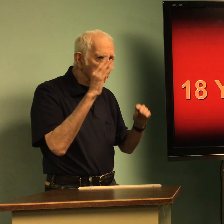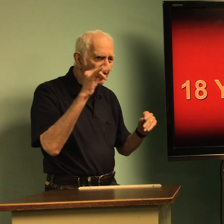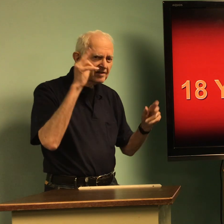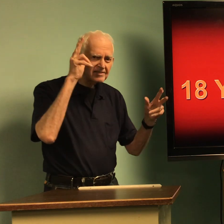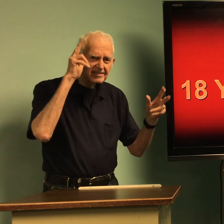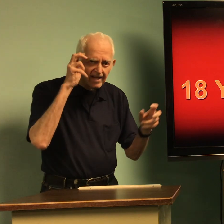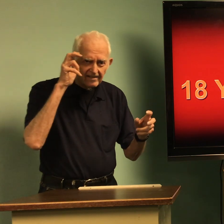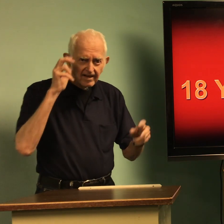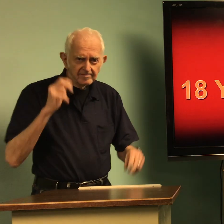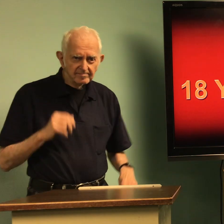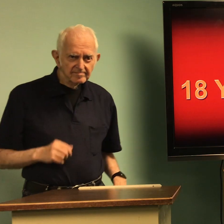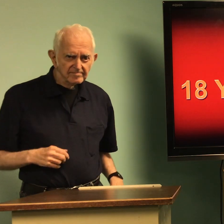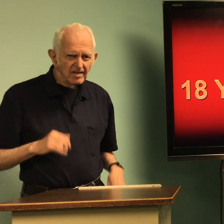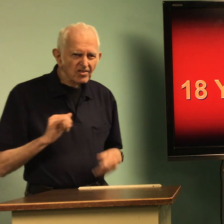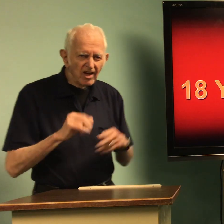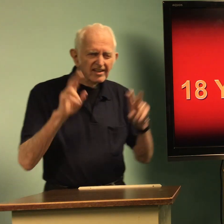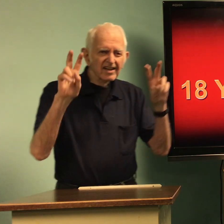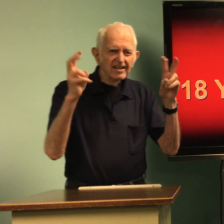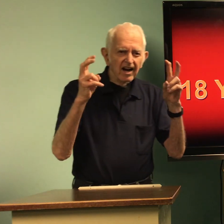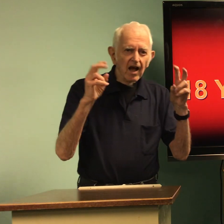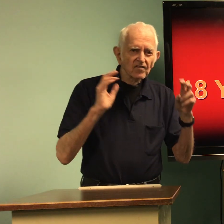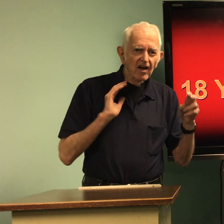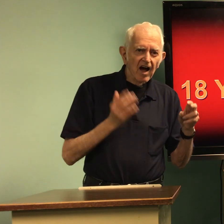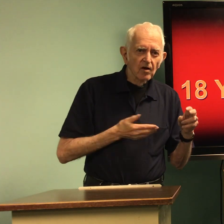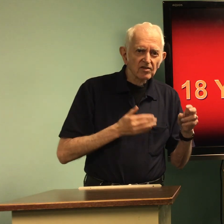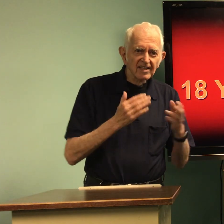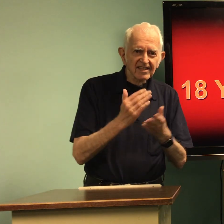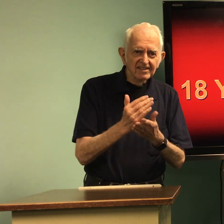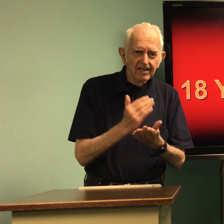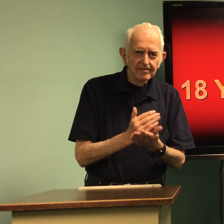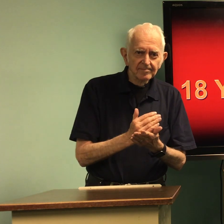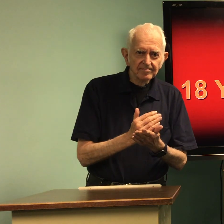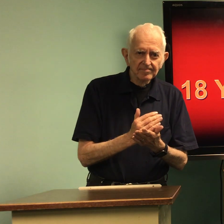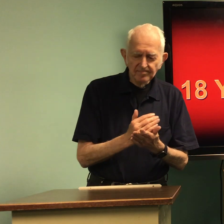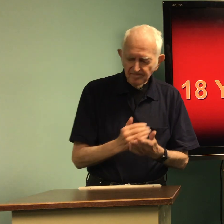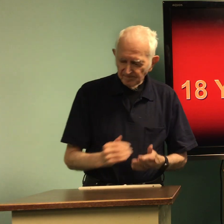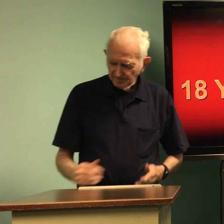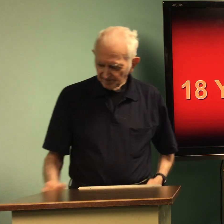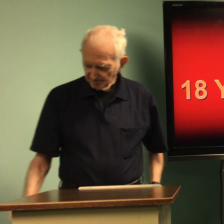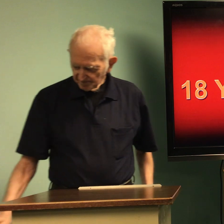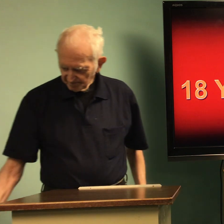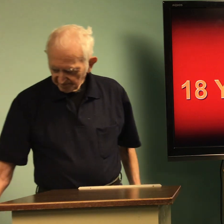Years Troubled by Satan. That's the title of our lesson.